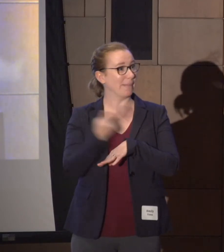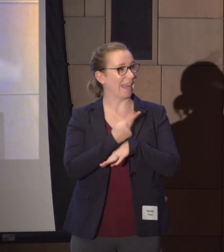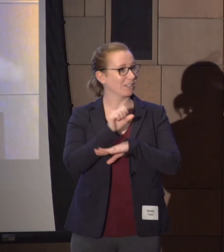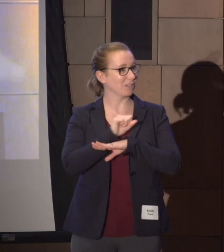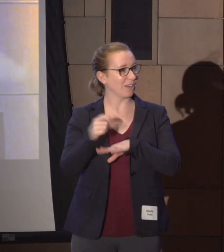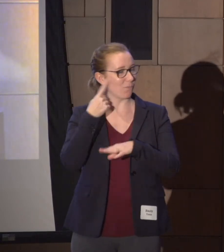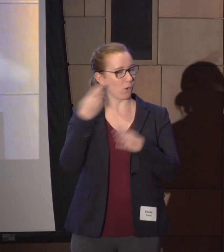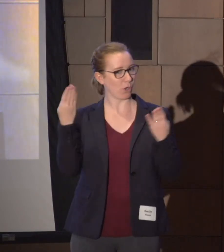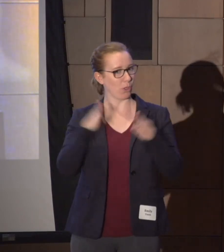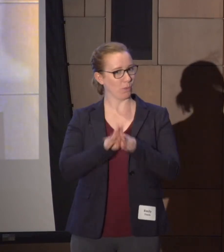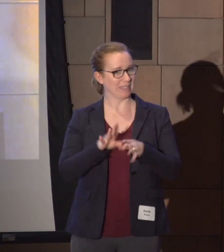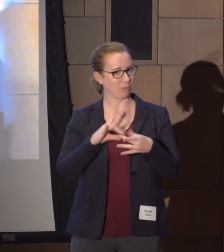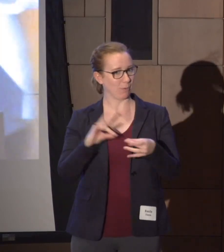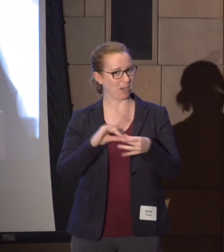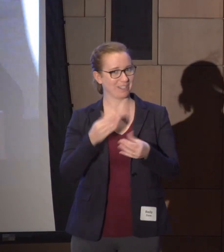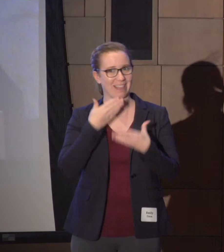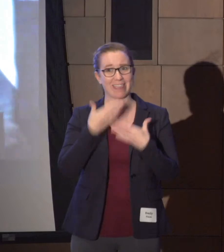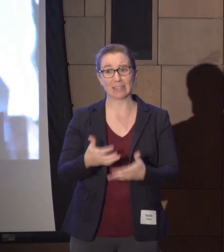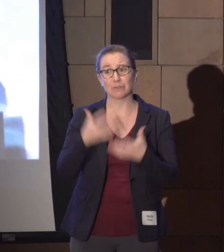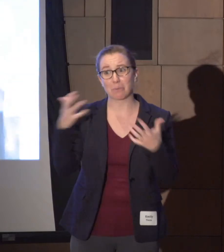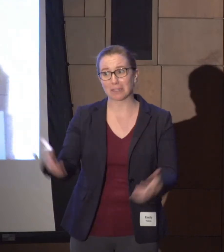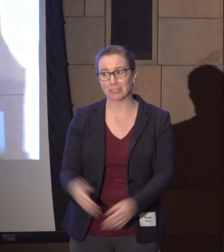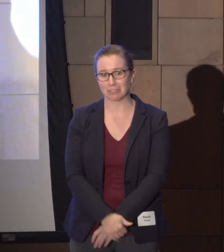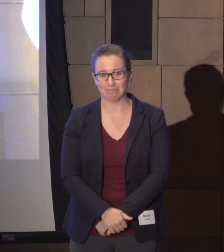closing remarks, please. Thank you all.